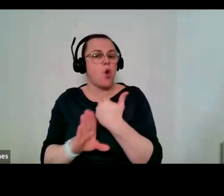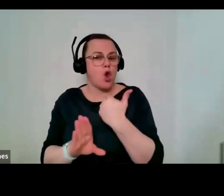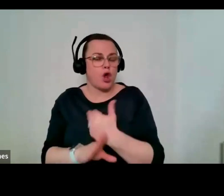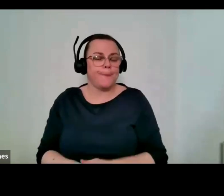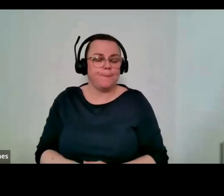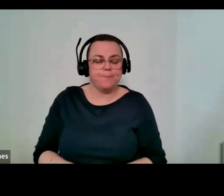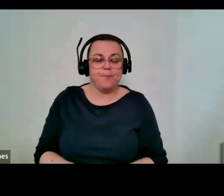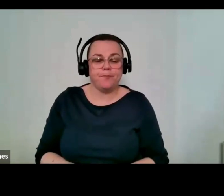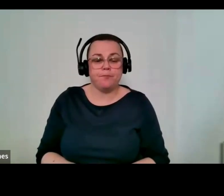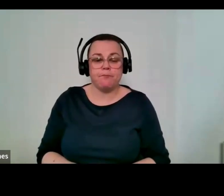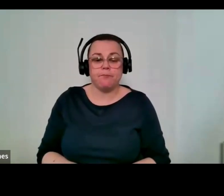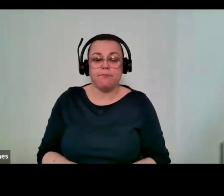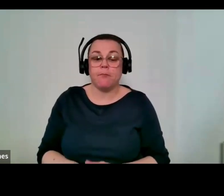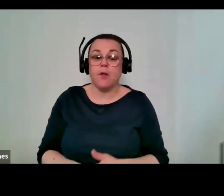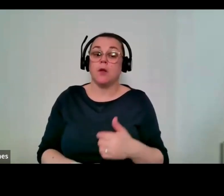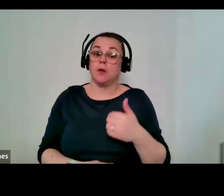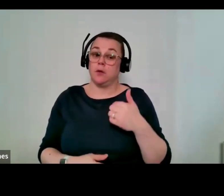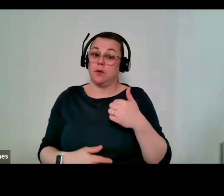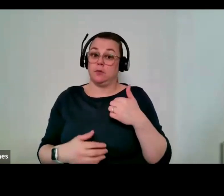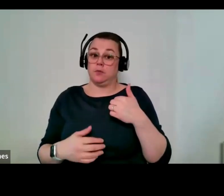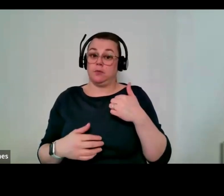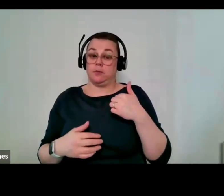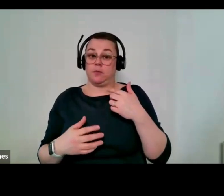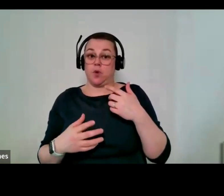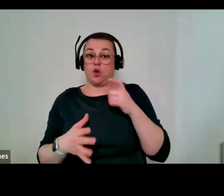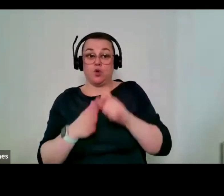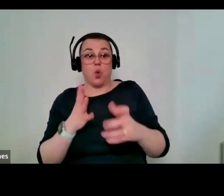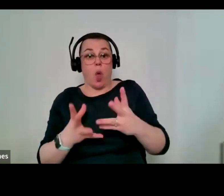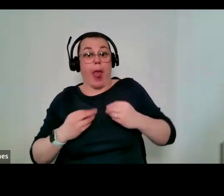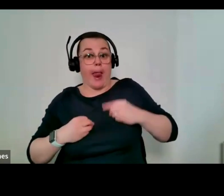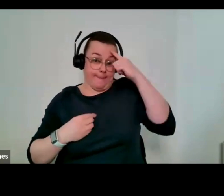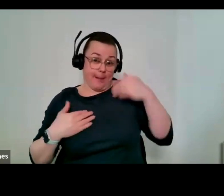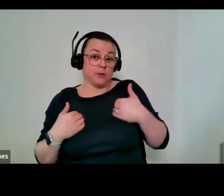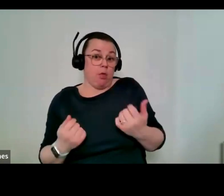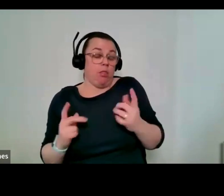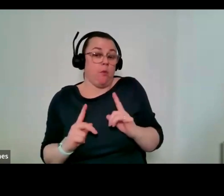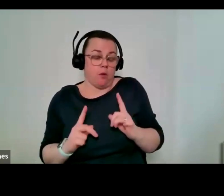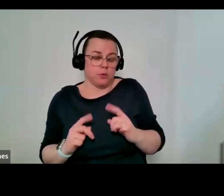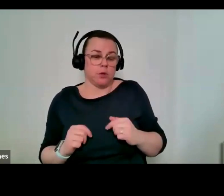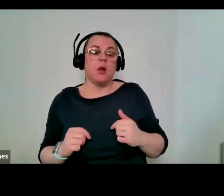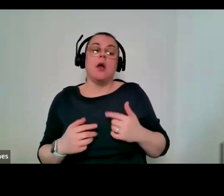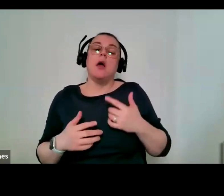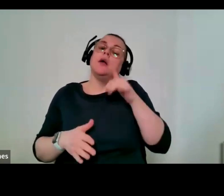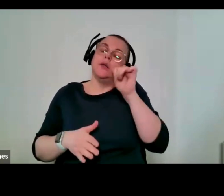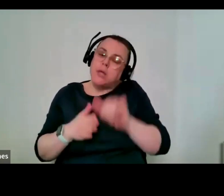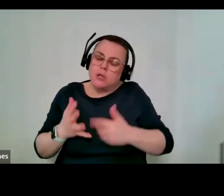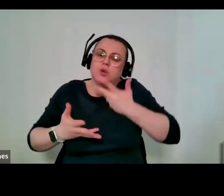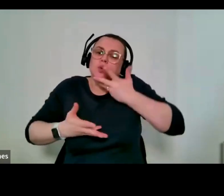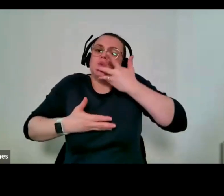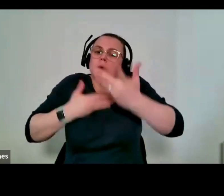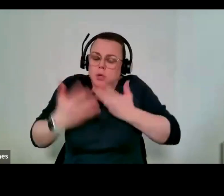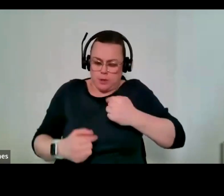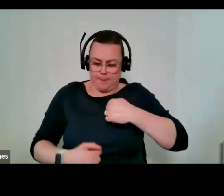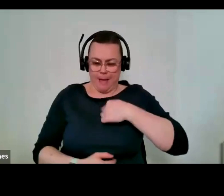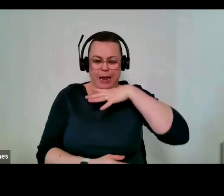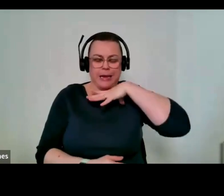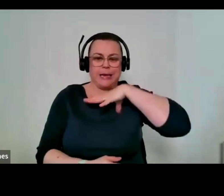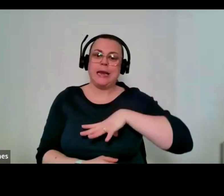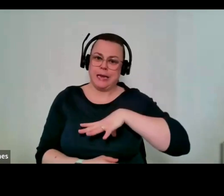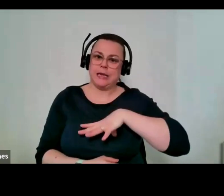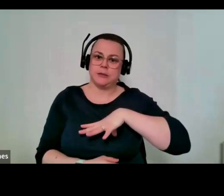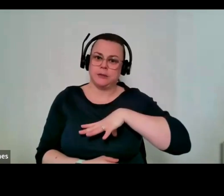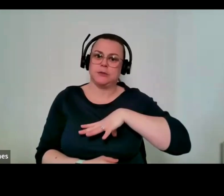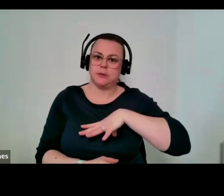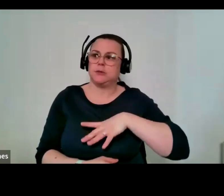So what could I do to help my mental health? I began to articulate more clearly my needs for workplace